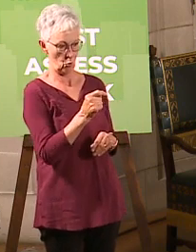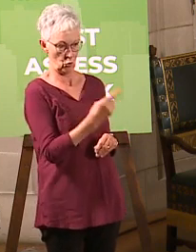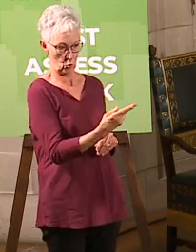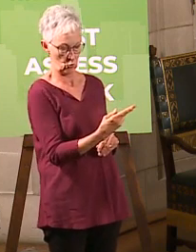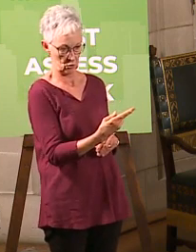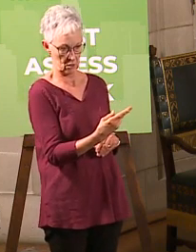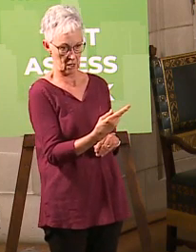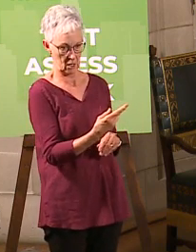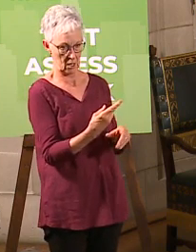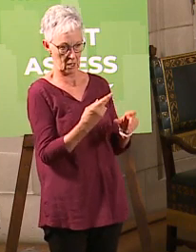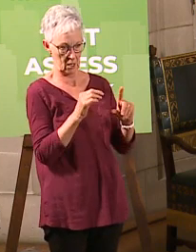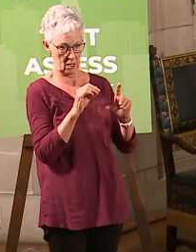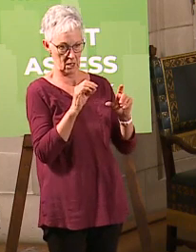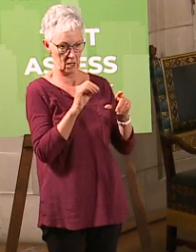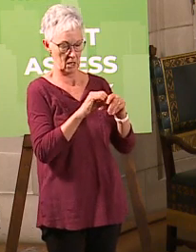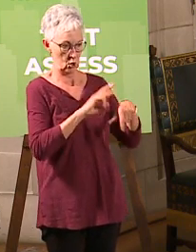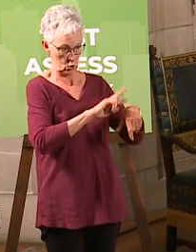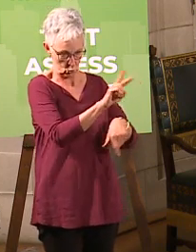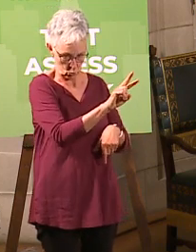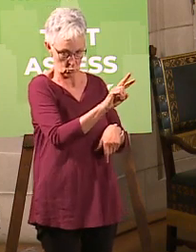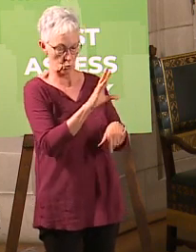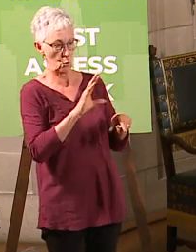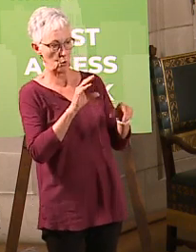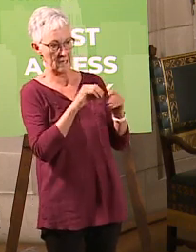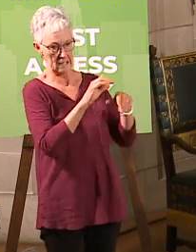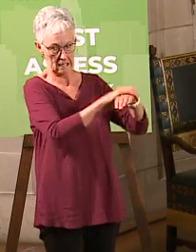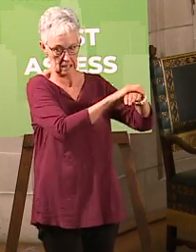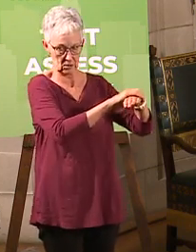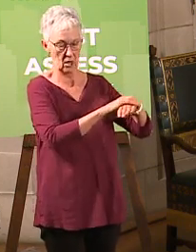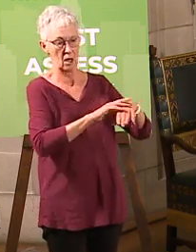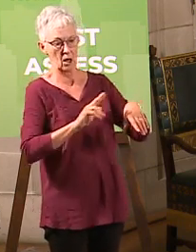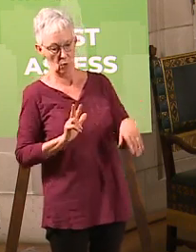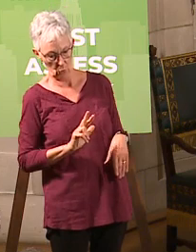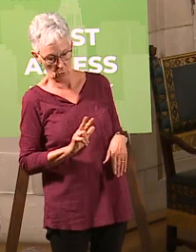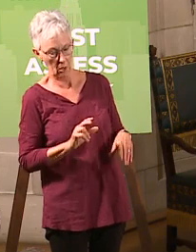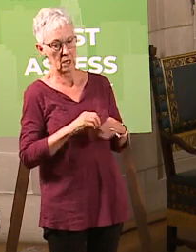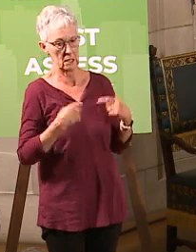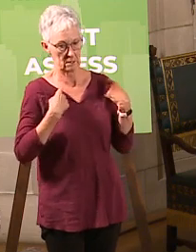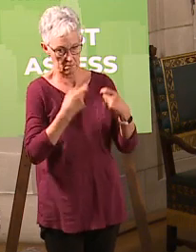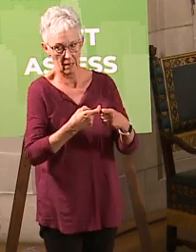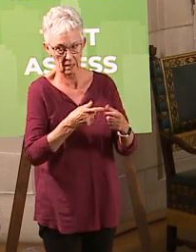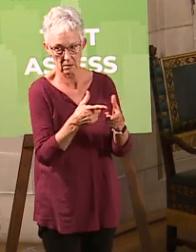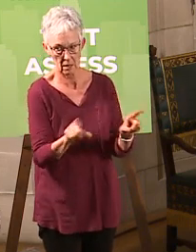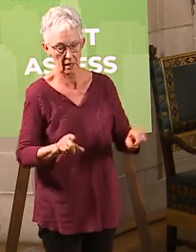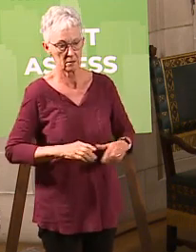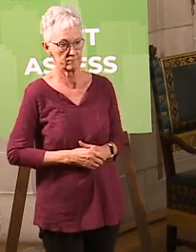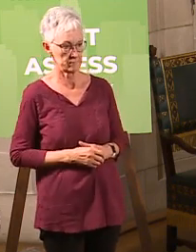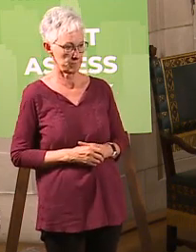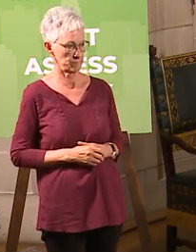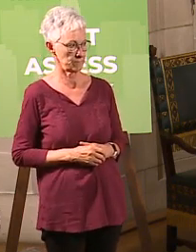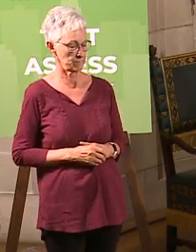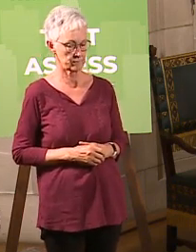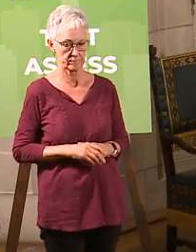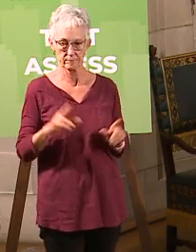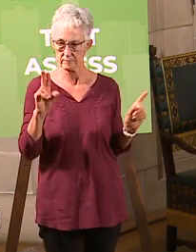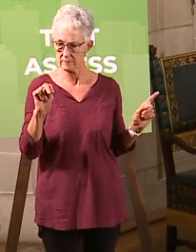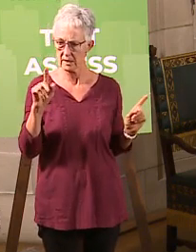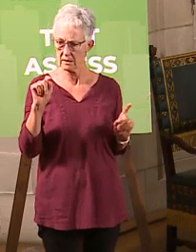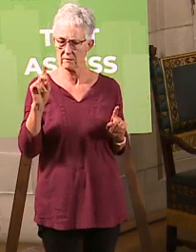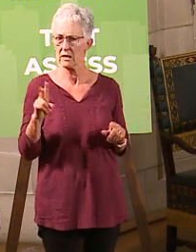on Thursday in English, and then we'll be doing our Spanish language briefing at 3 p.m. on Thursday. And just a